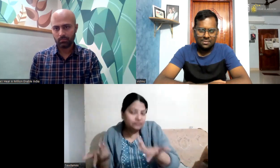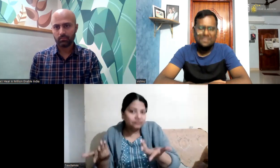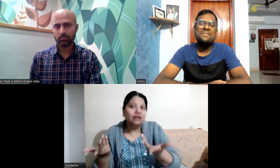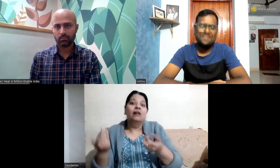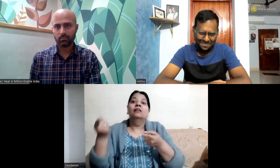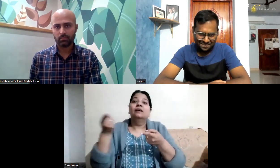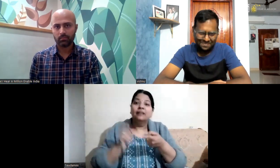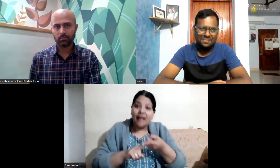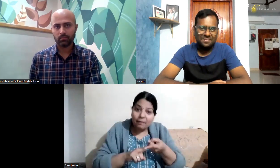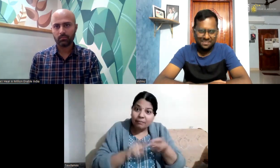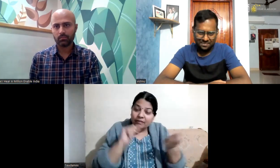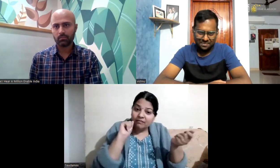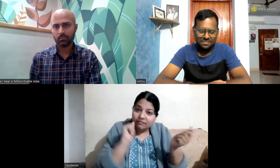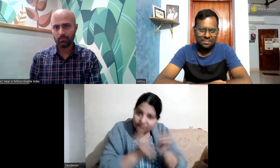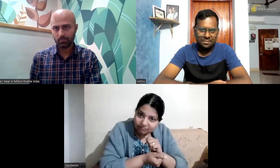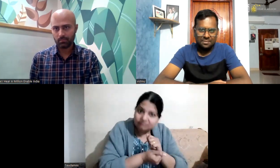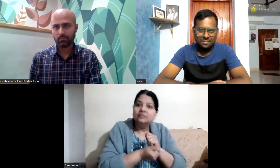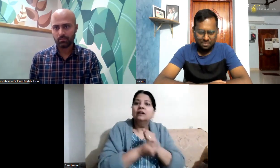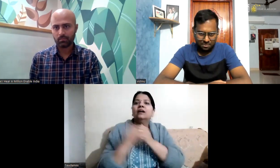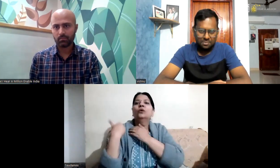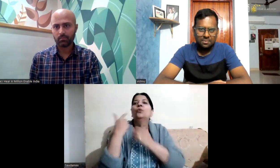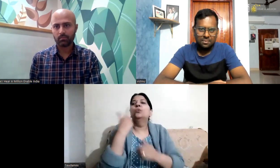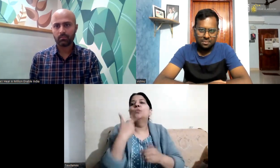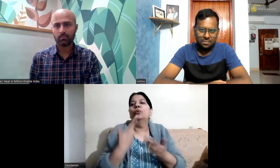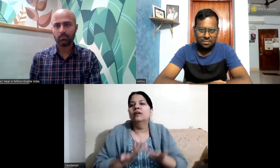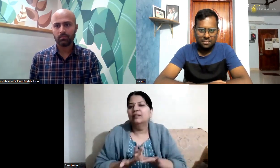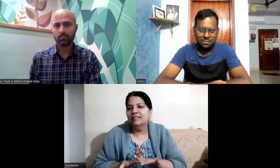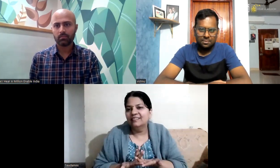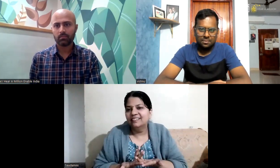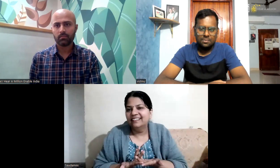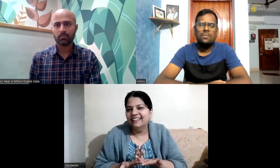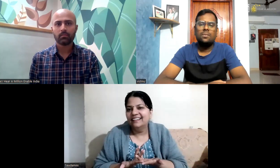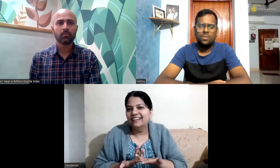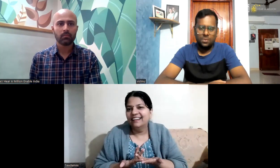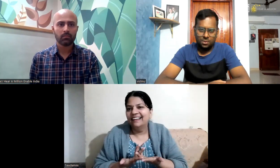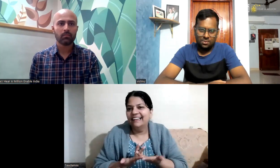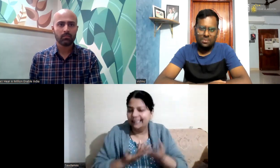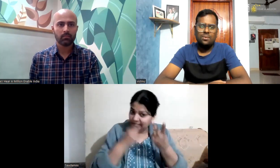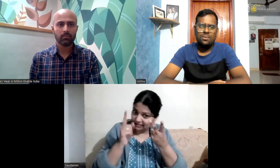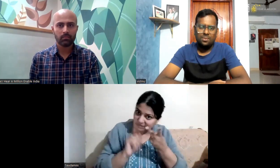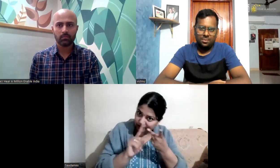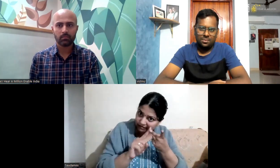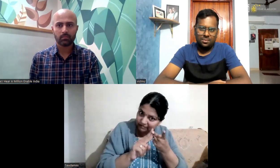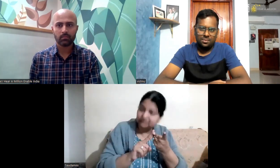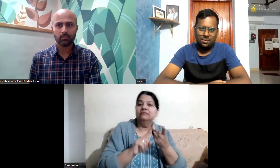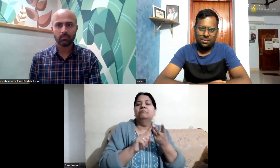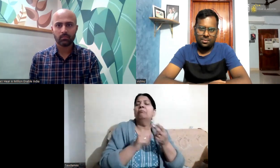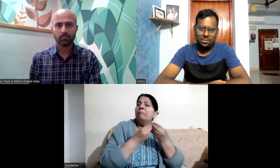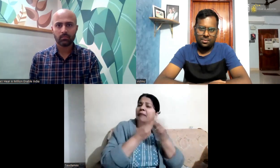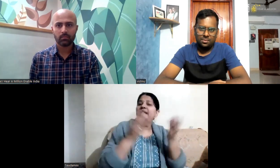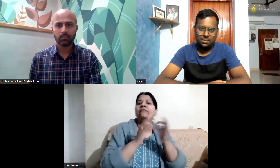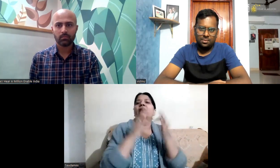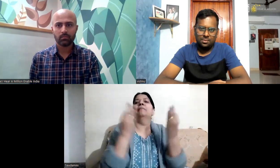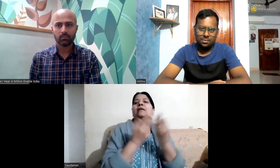in the cities there are good roads, and in the village areas, the rural areas, the roads are not,